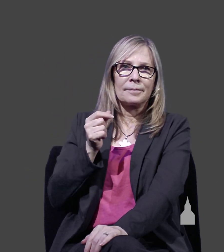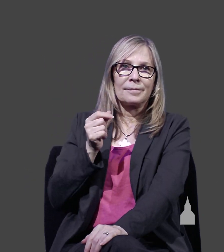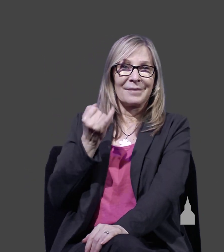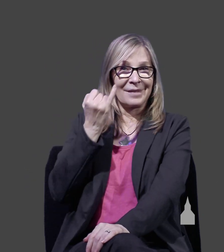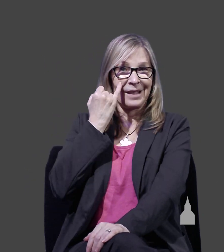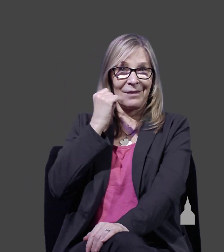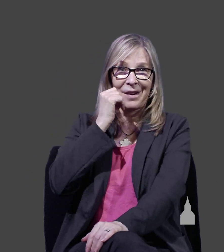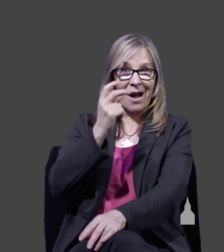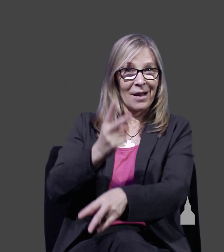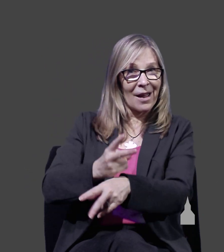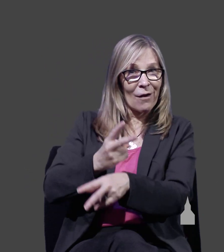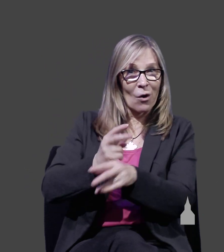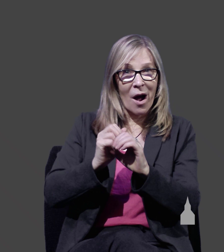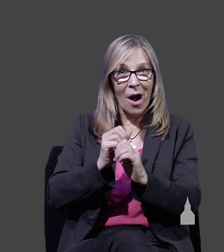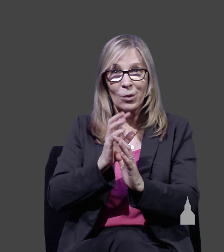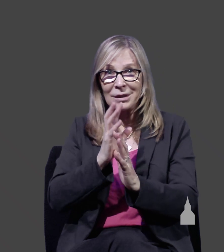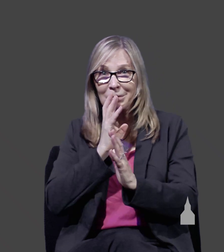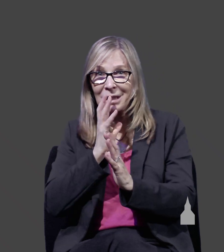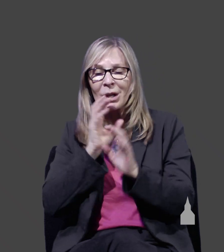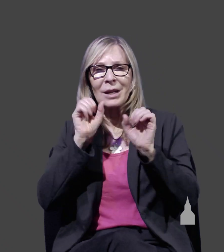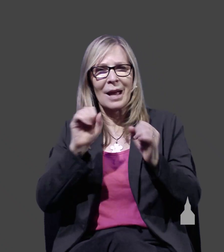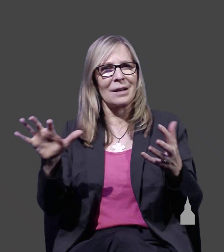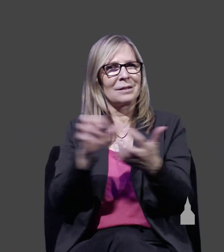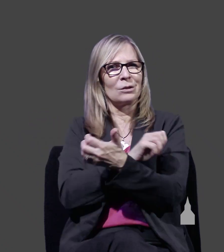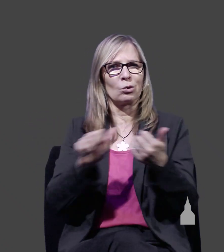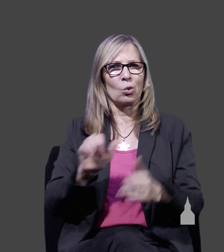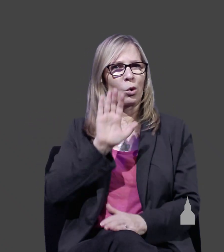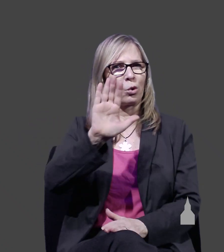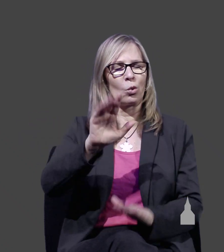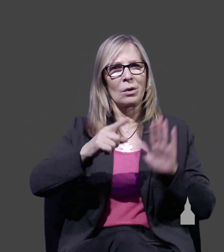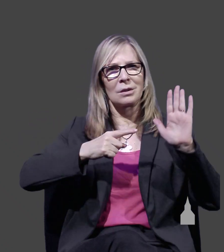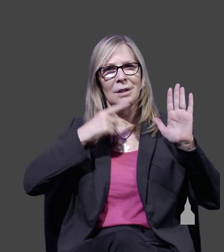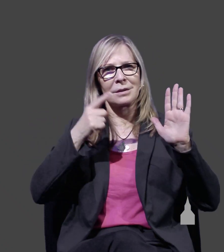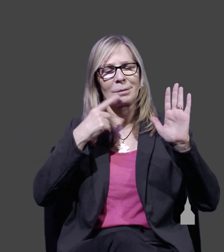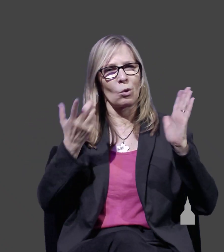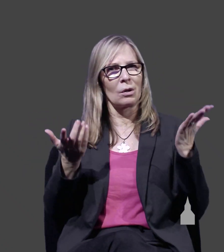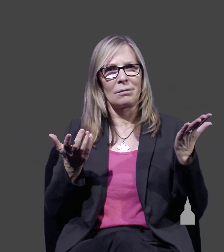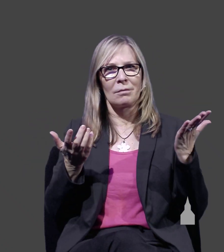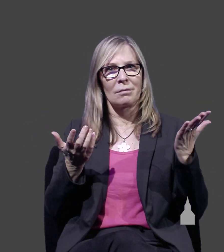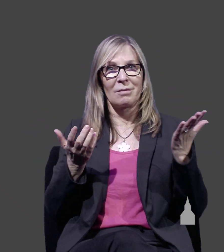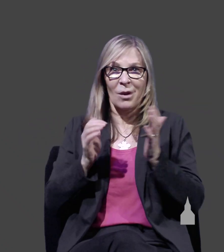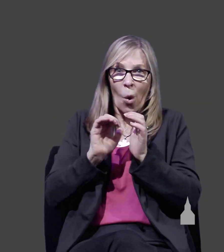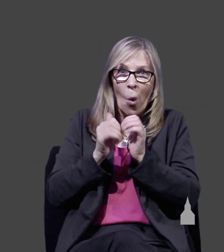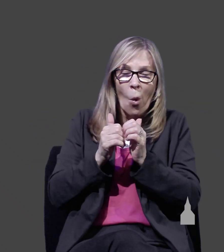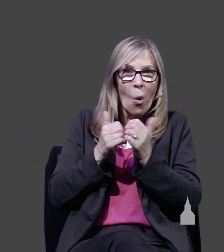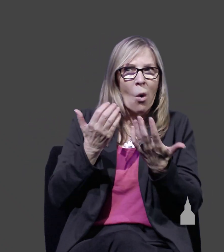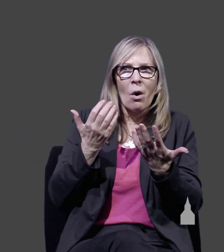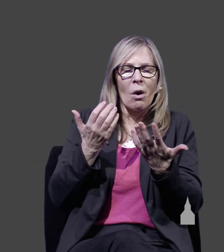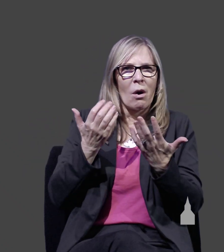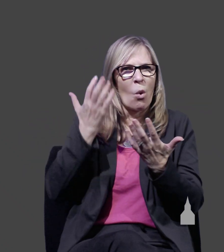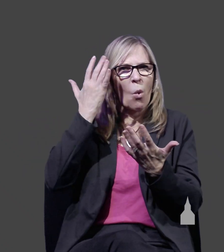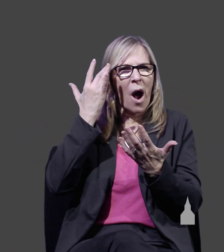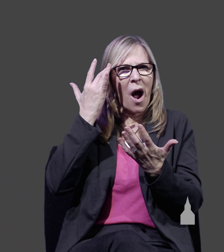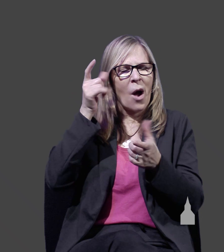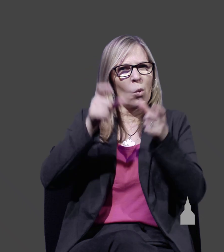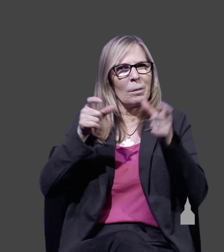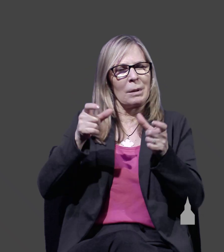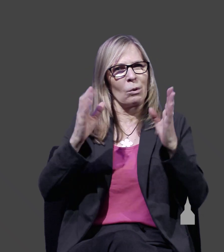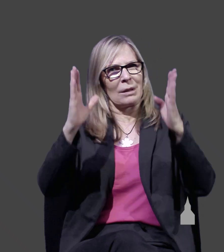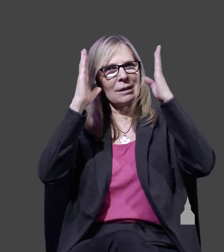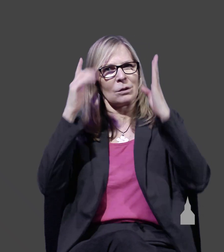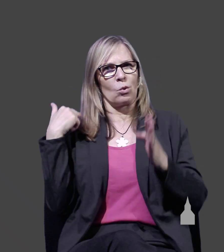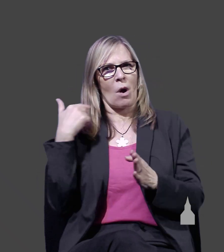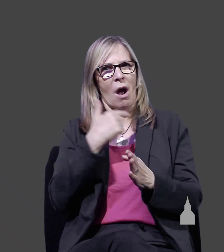And if we're not careful, how we speak can destroy our testimony. Why would people listen to us share the gospel